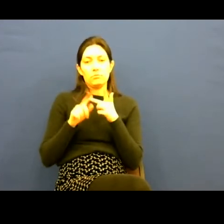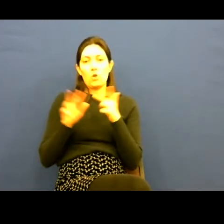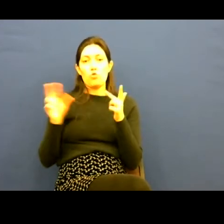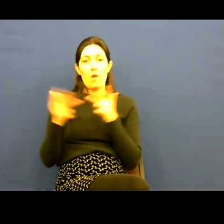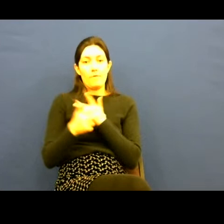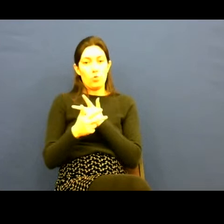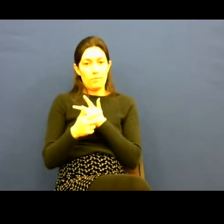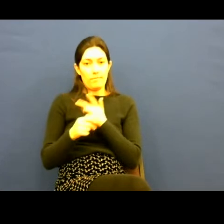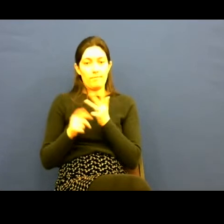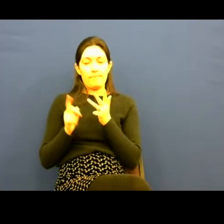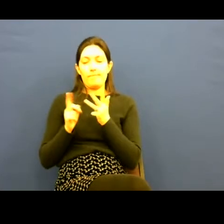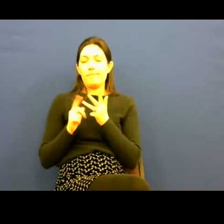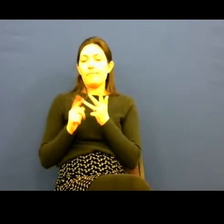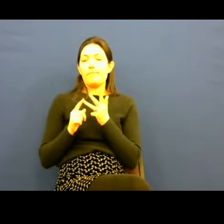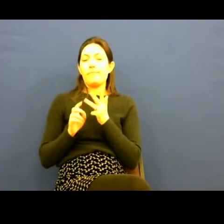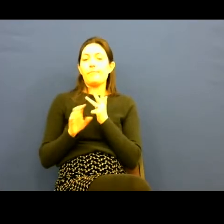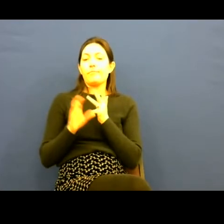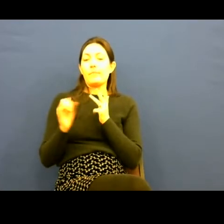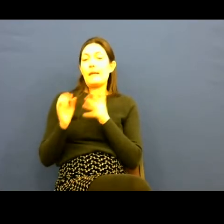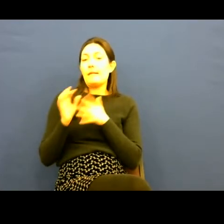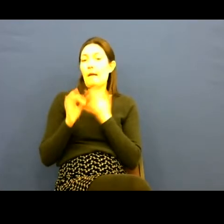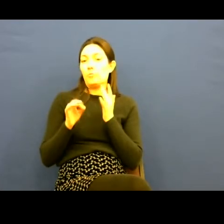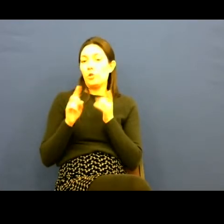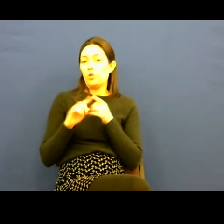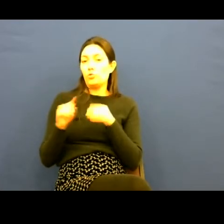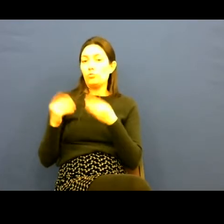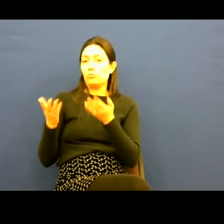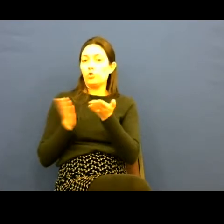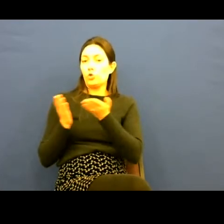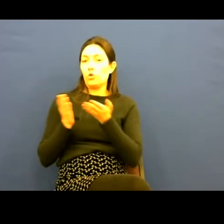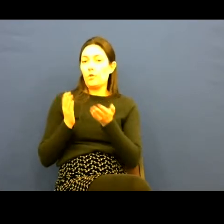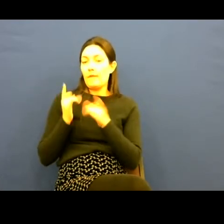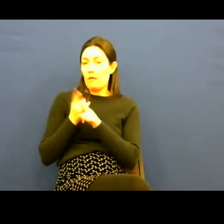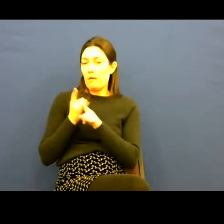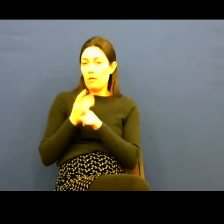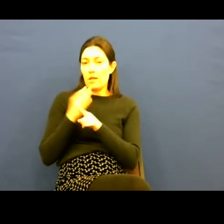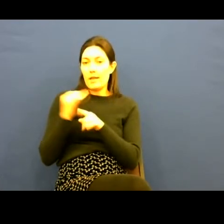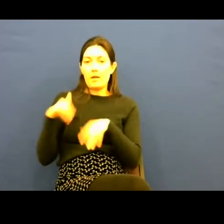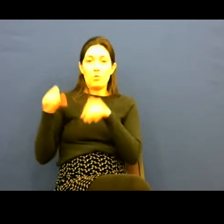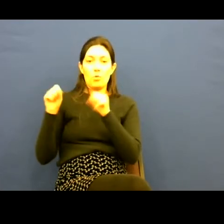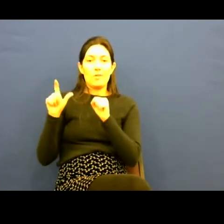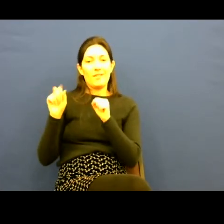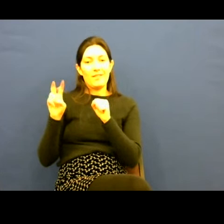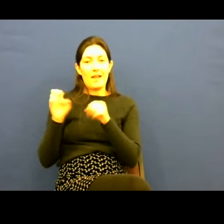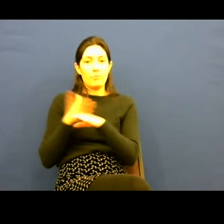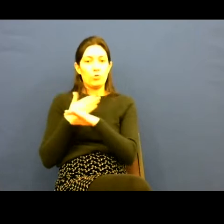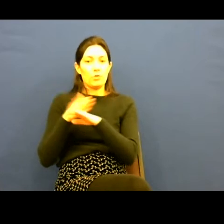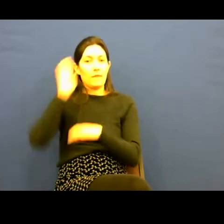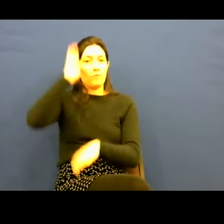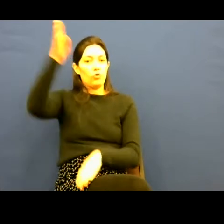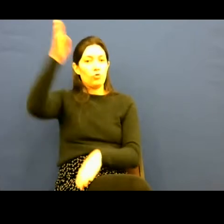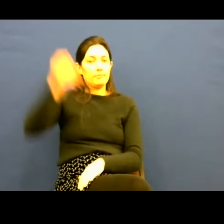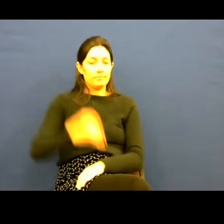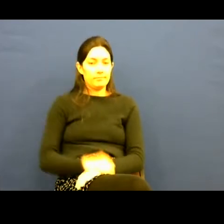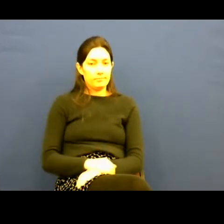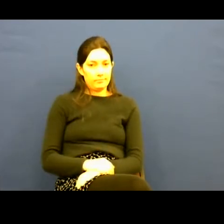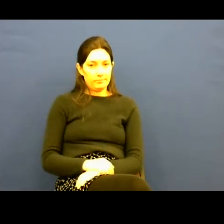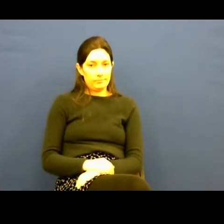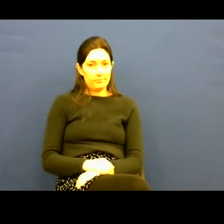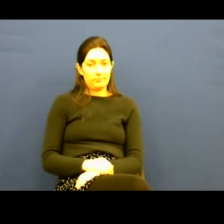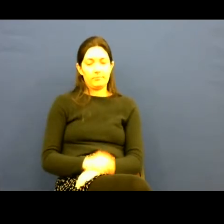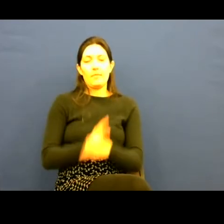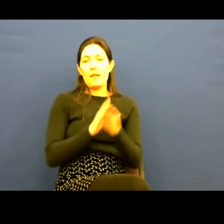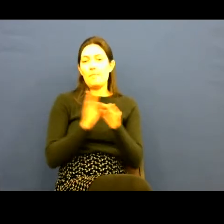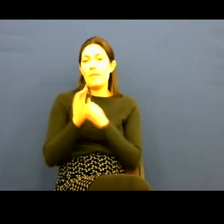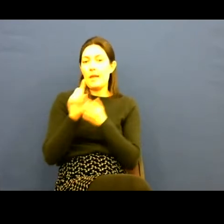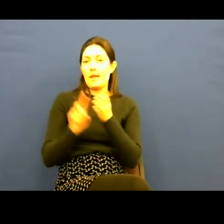drive-through, and with an option to serve alcohol and have live music in the future. Planned hours of operation